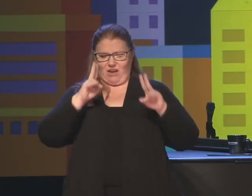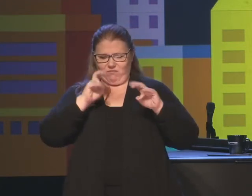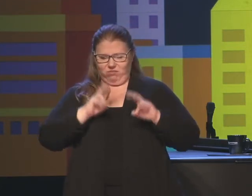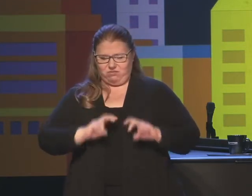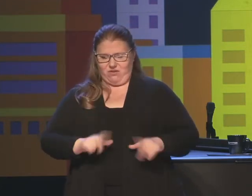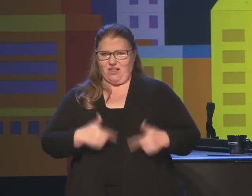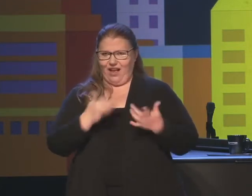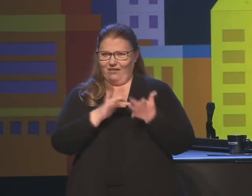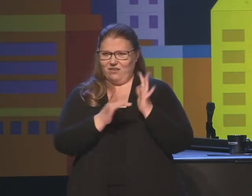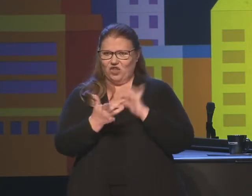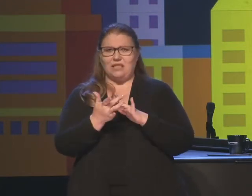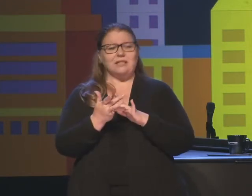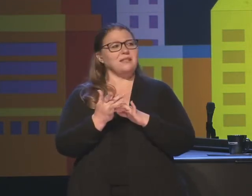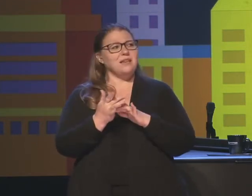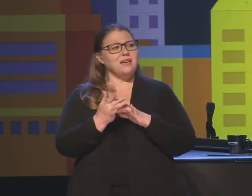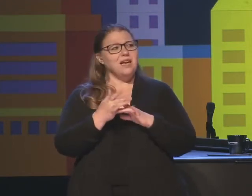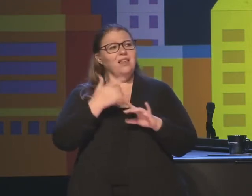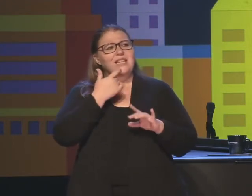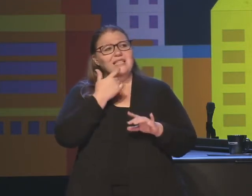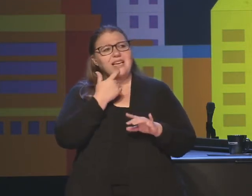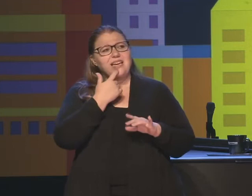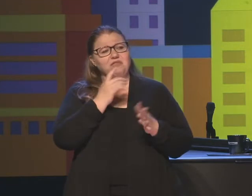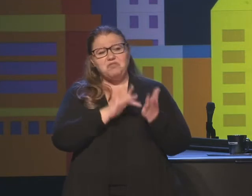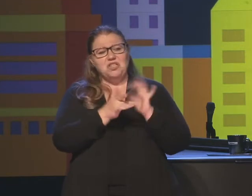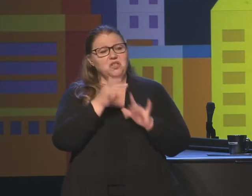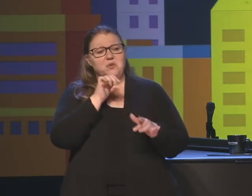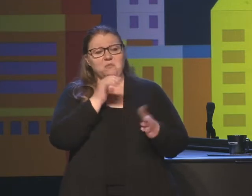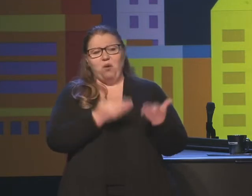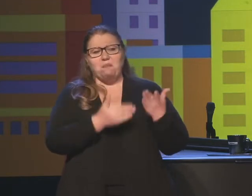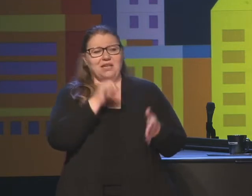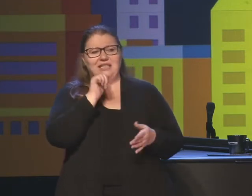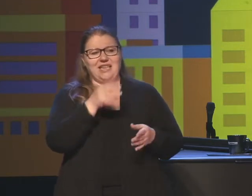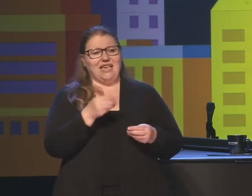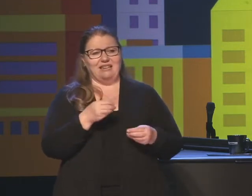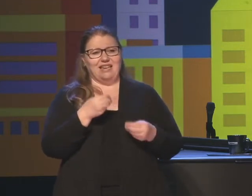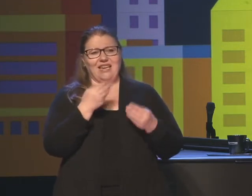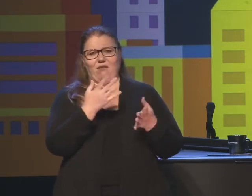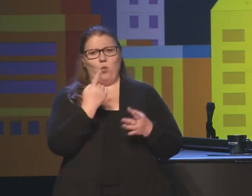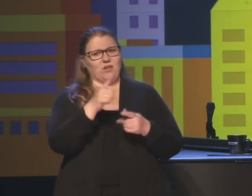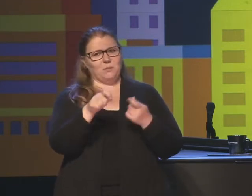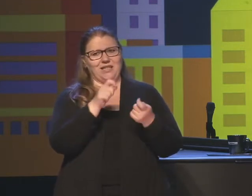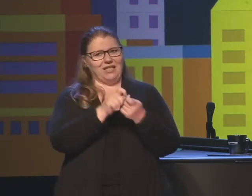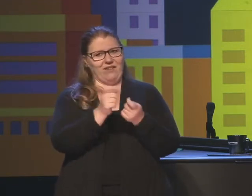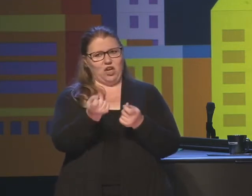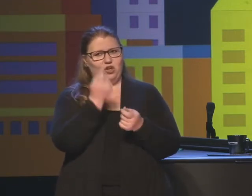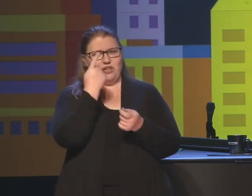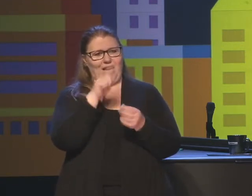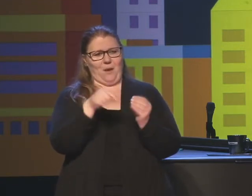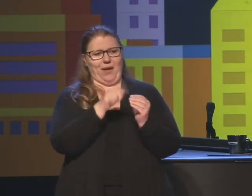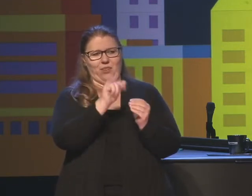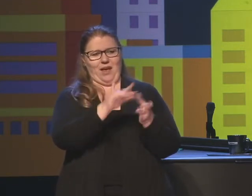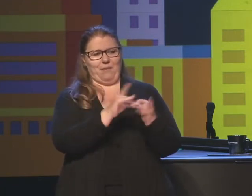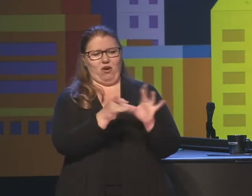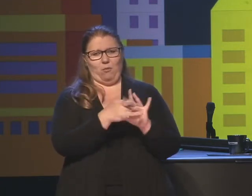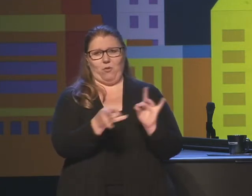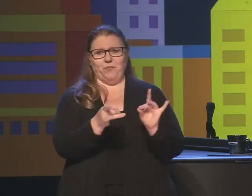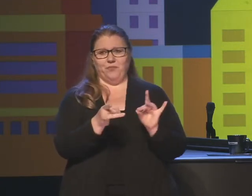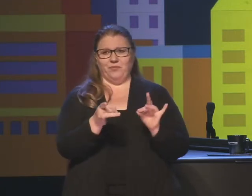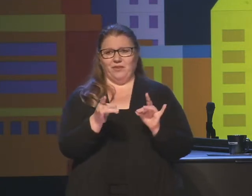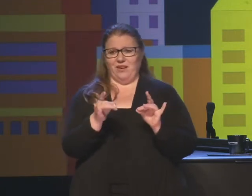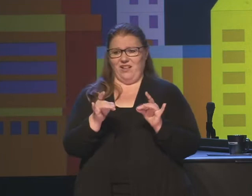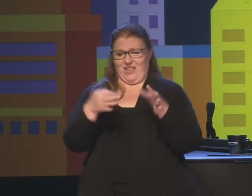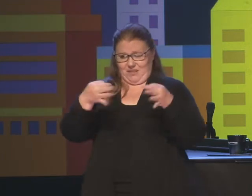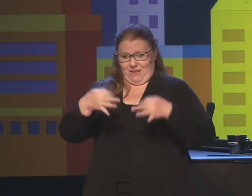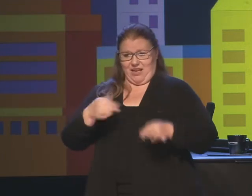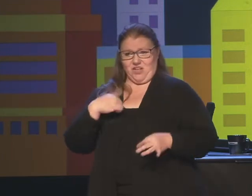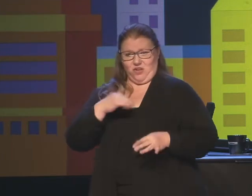actually say that Jesus probably didn't give like any one in particular interpretation of a parable. The interpretations that we have are